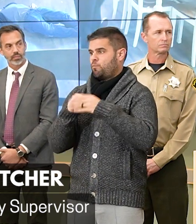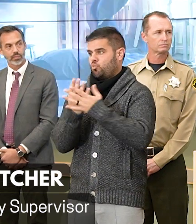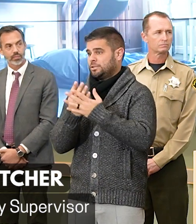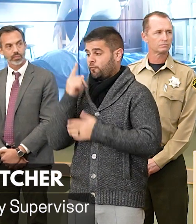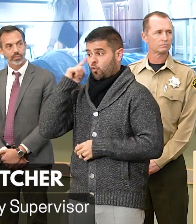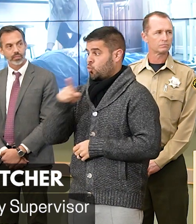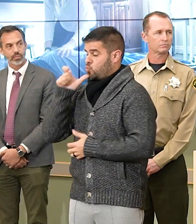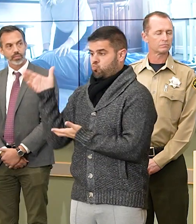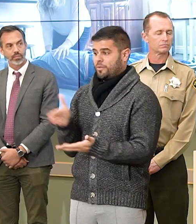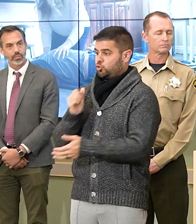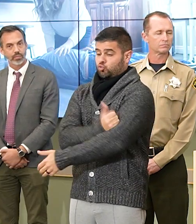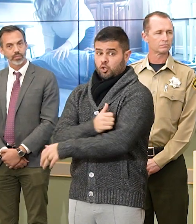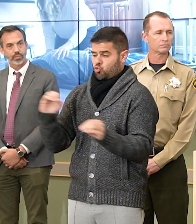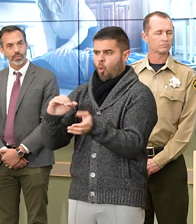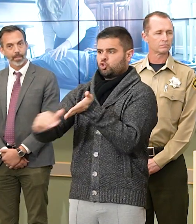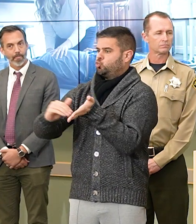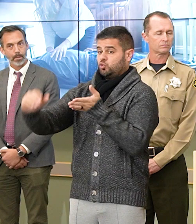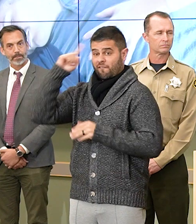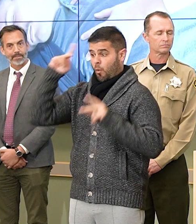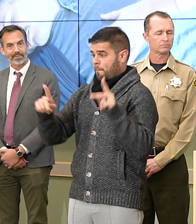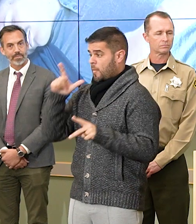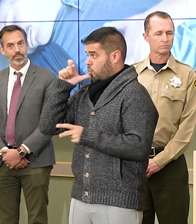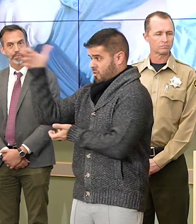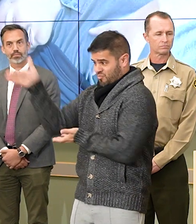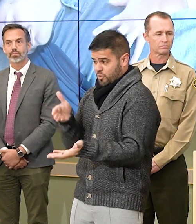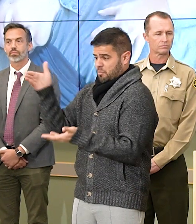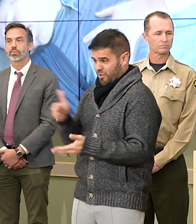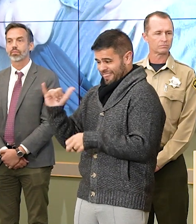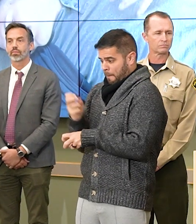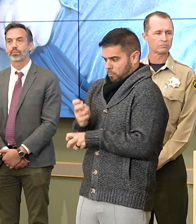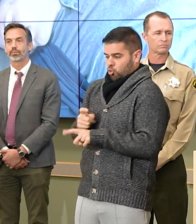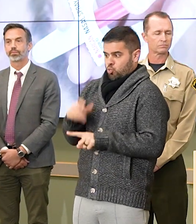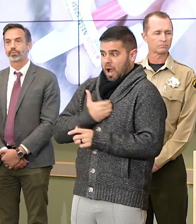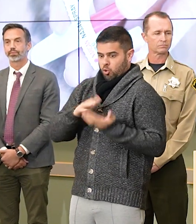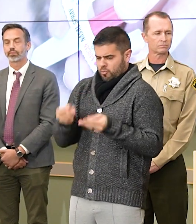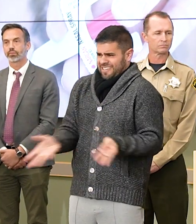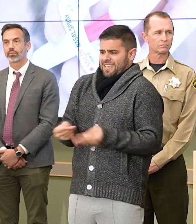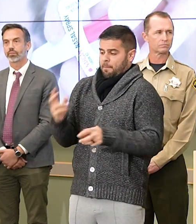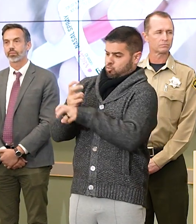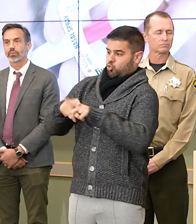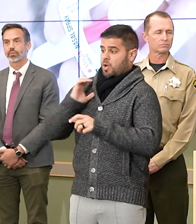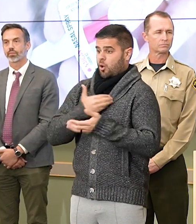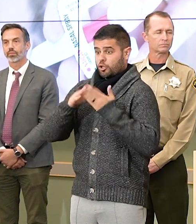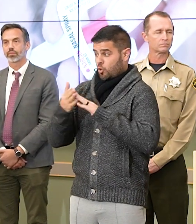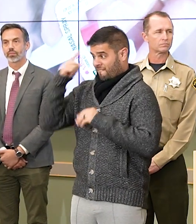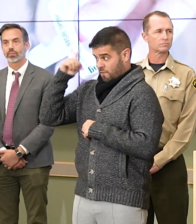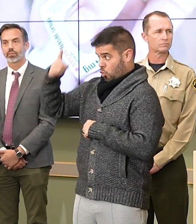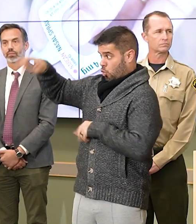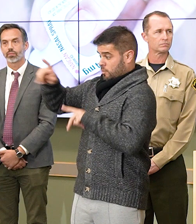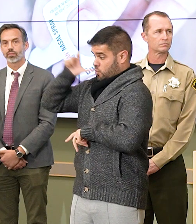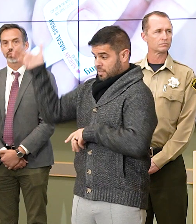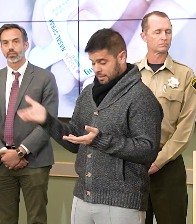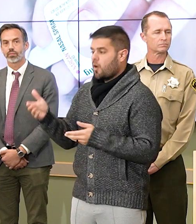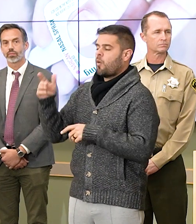no excuse for those who are dealing and trafficking and the poison that is plaguing our community. And so for those individuals, that approach will continue to be there.